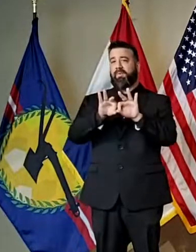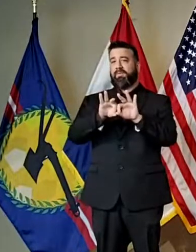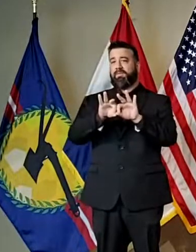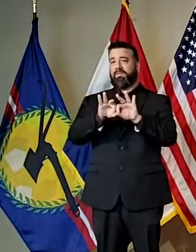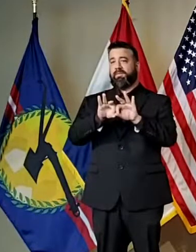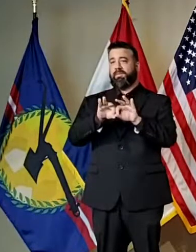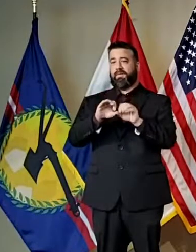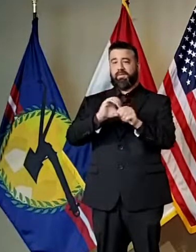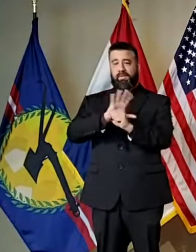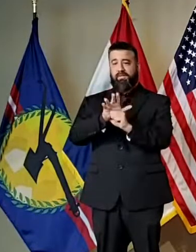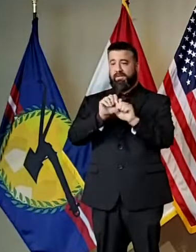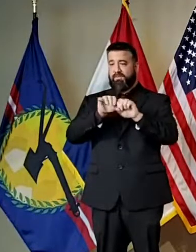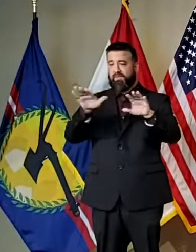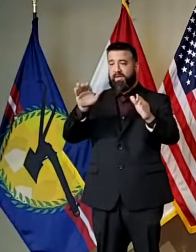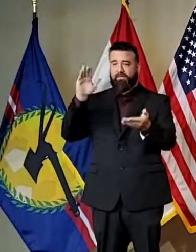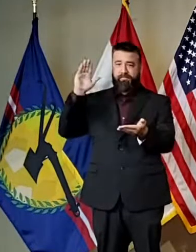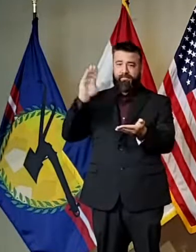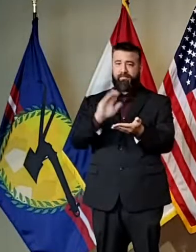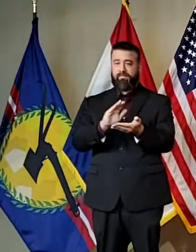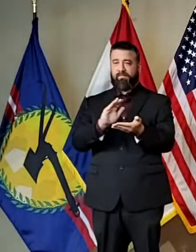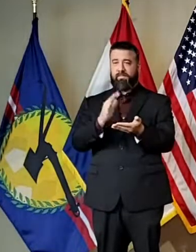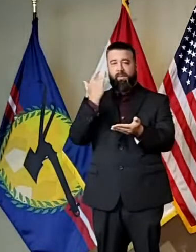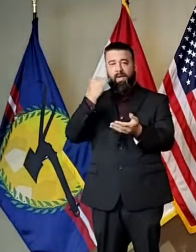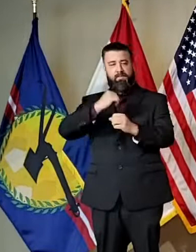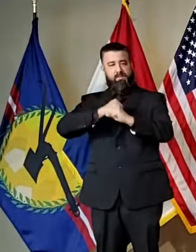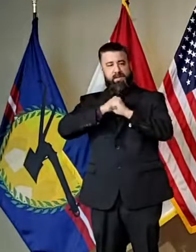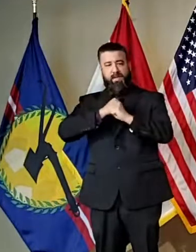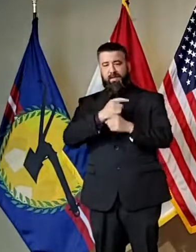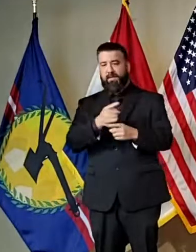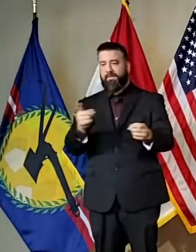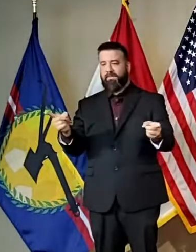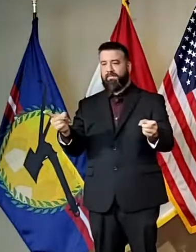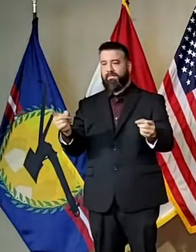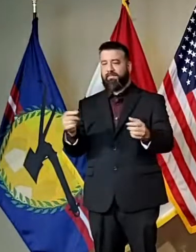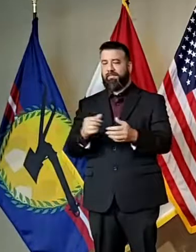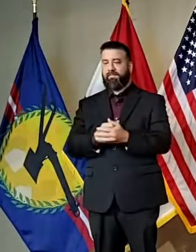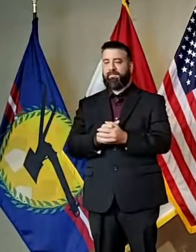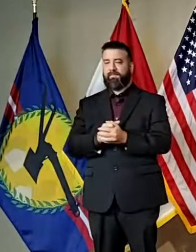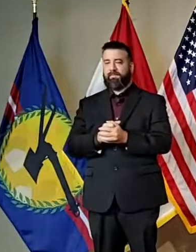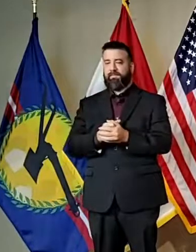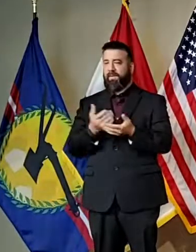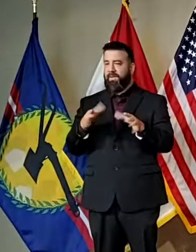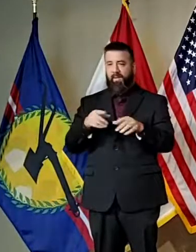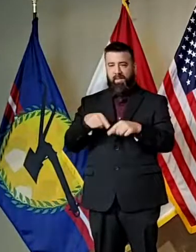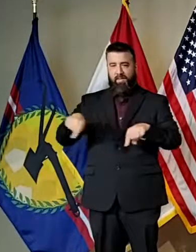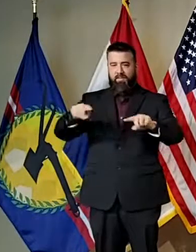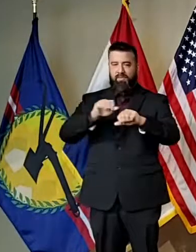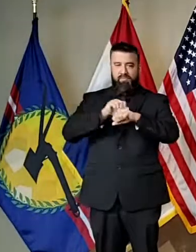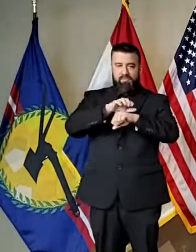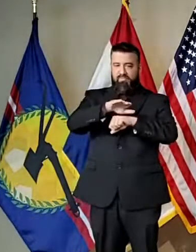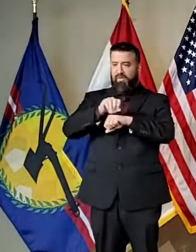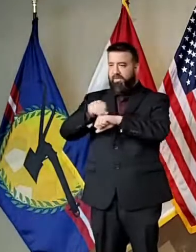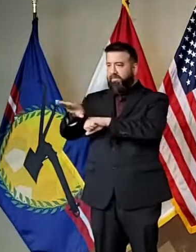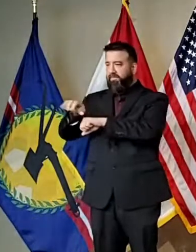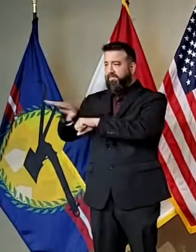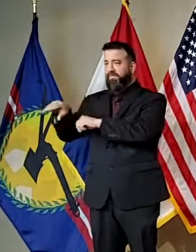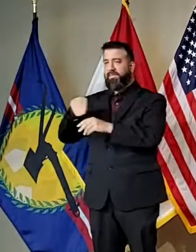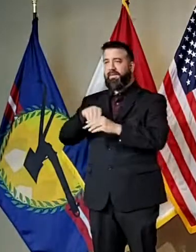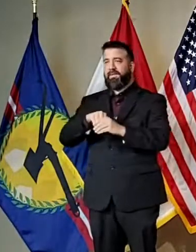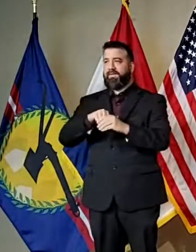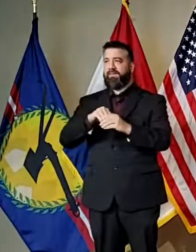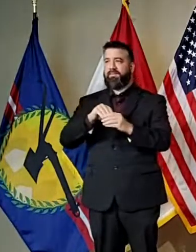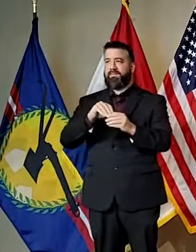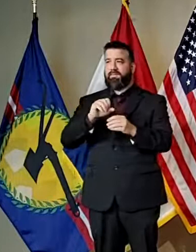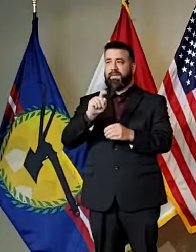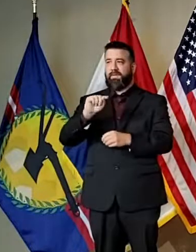protect them as individuals, but to keep them from becoming a mode of transmission in our community. What's the message you think that